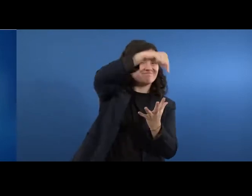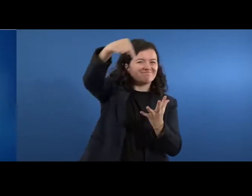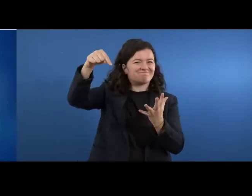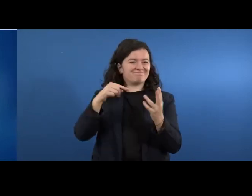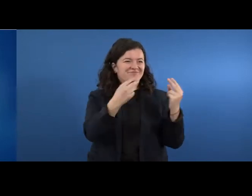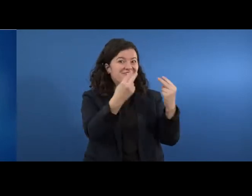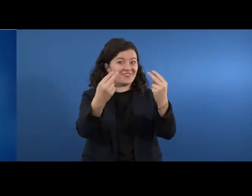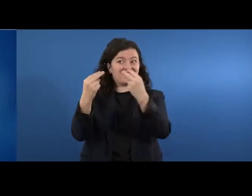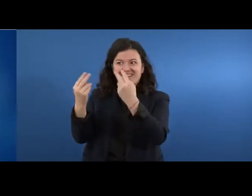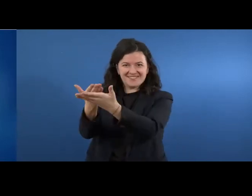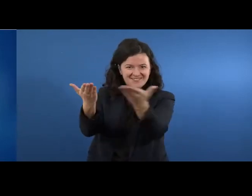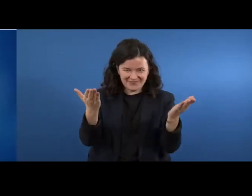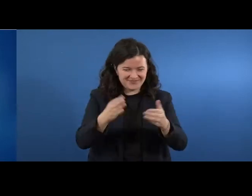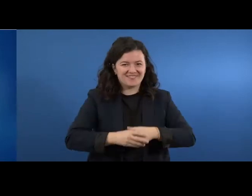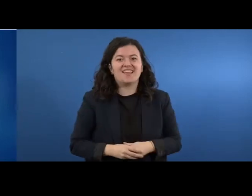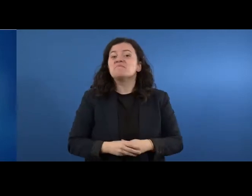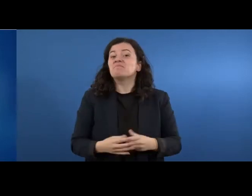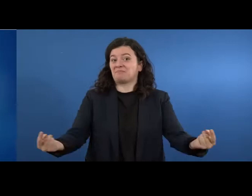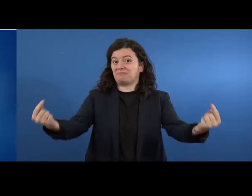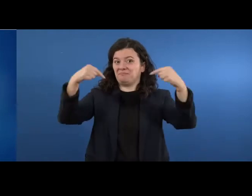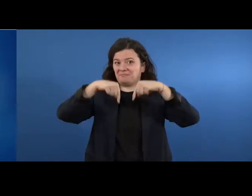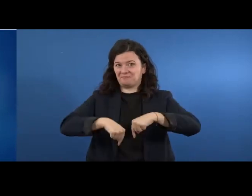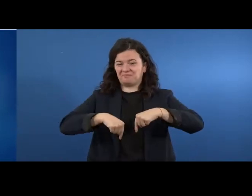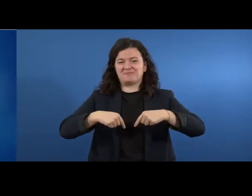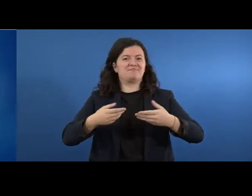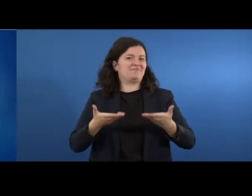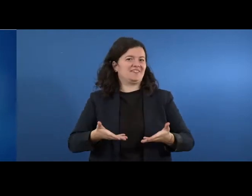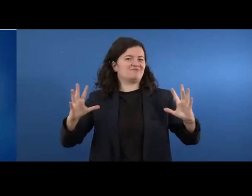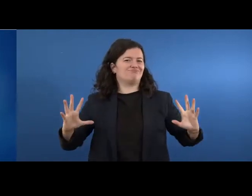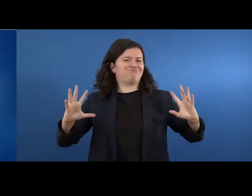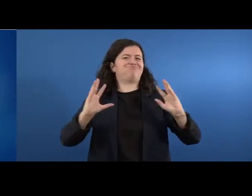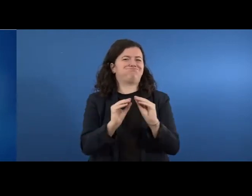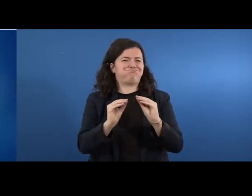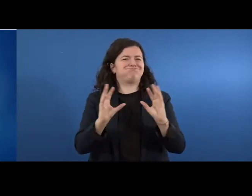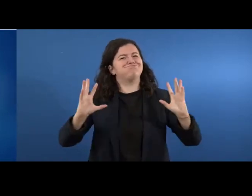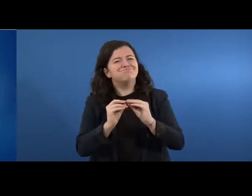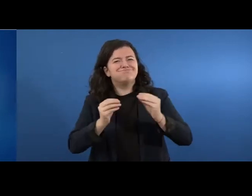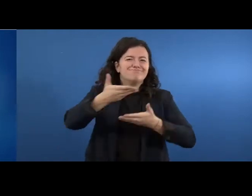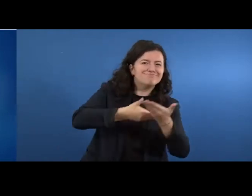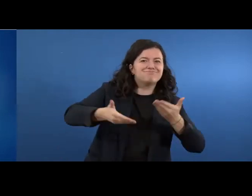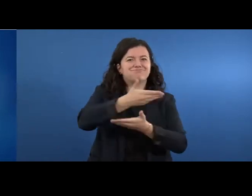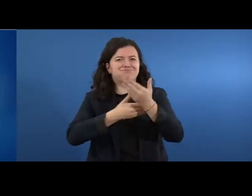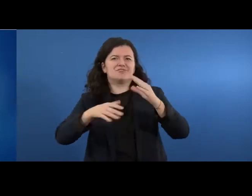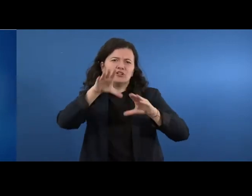back to the Academy. And for those of you who are joining us